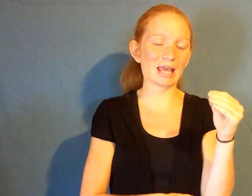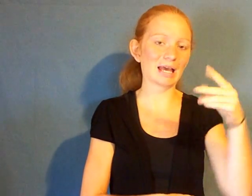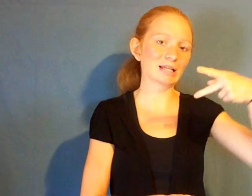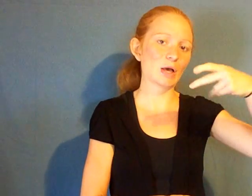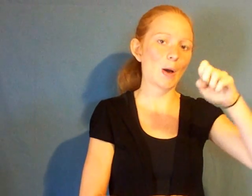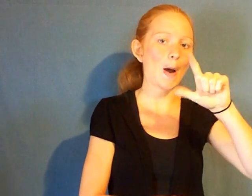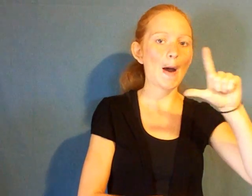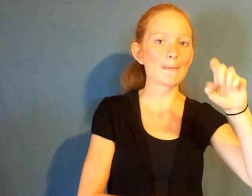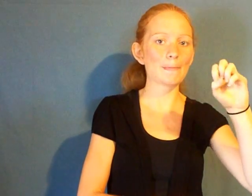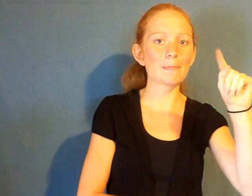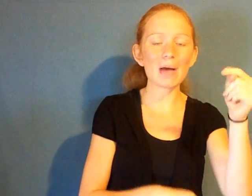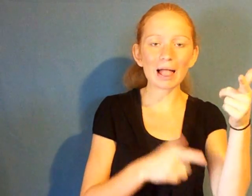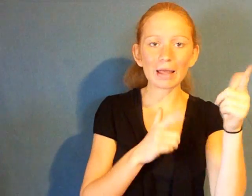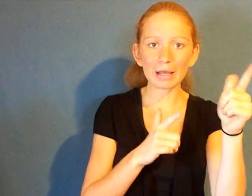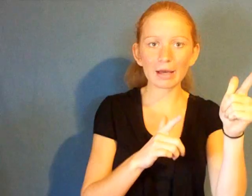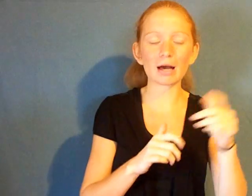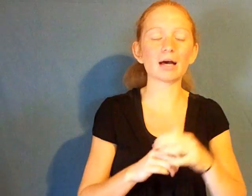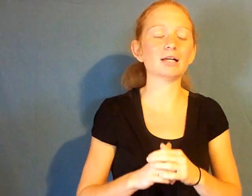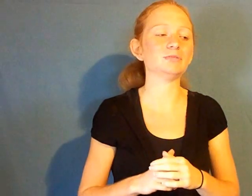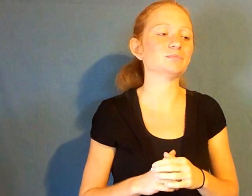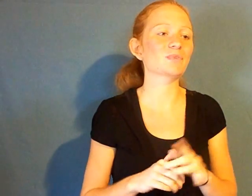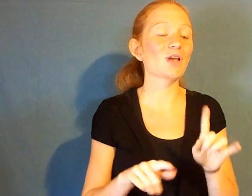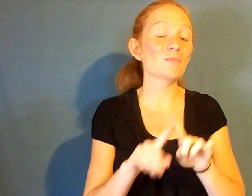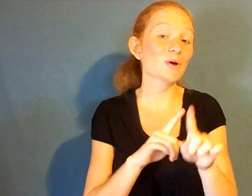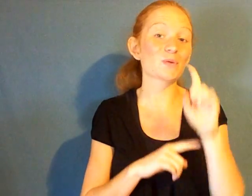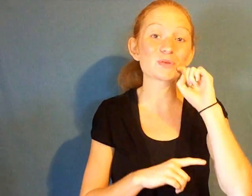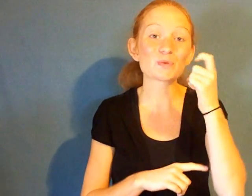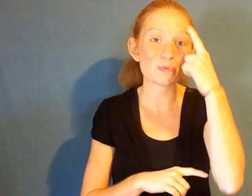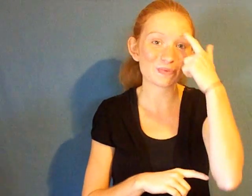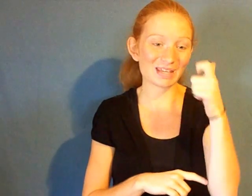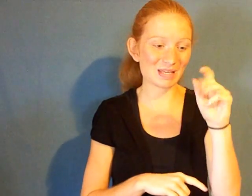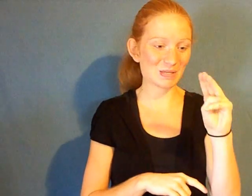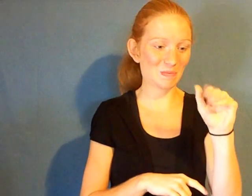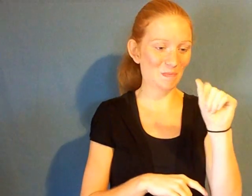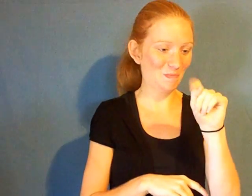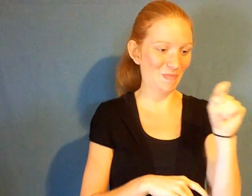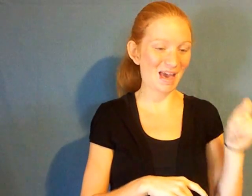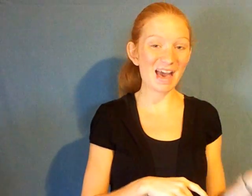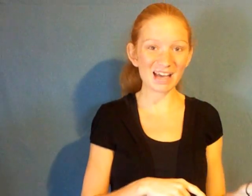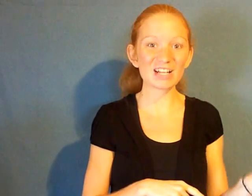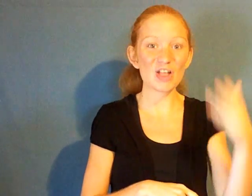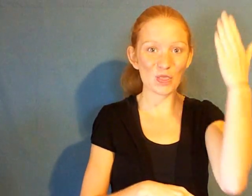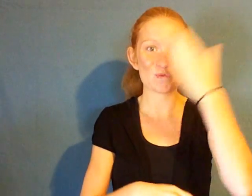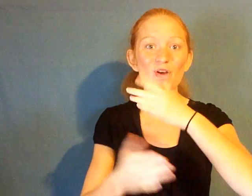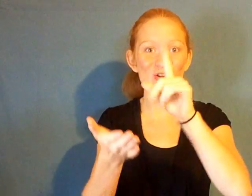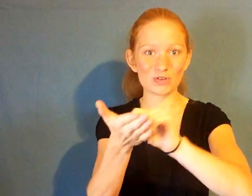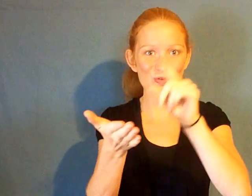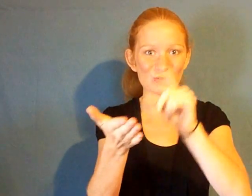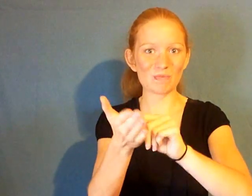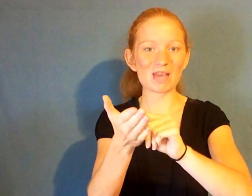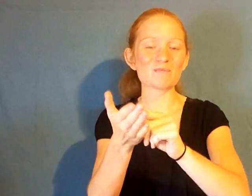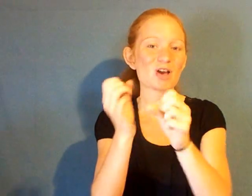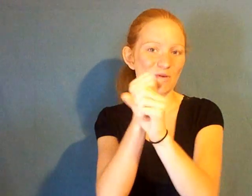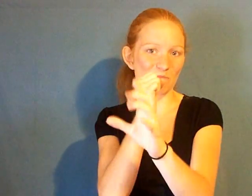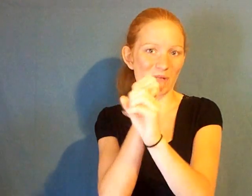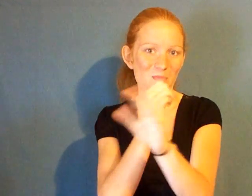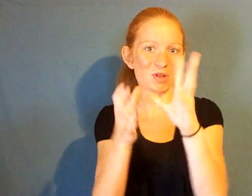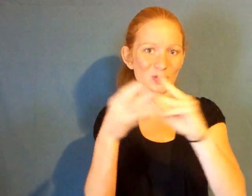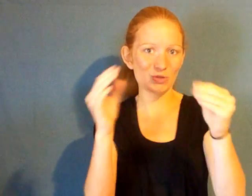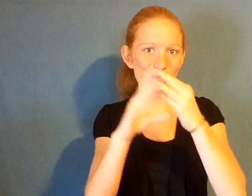got to go be on the front of the newspaper and he got to be interviewed on TV, and they kind of use that as an example for women and